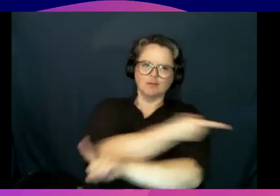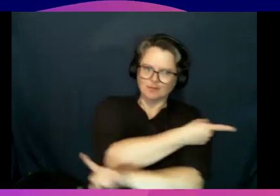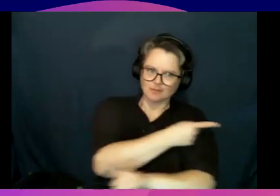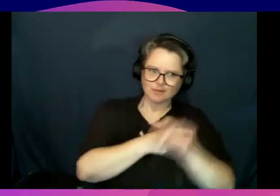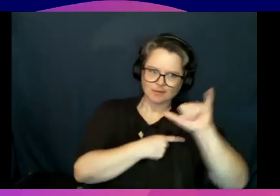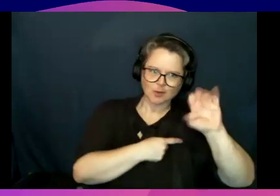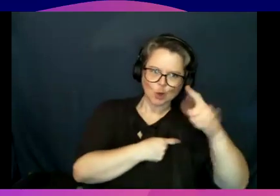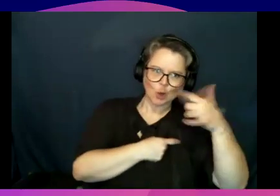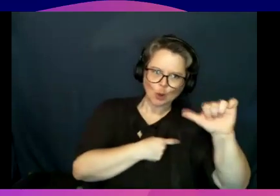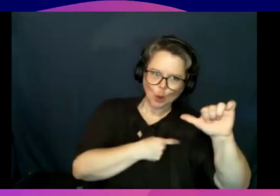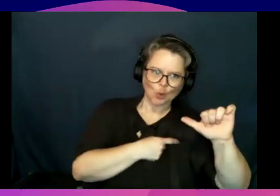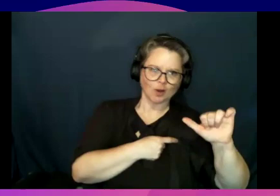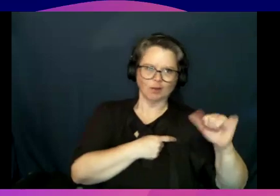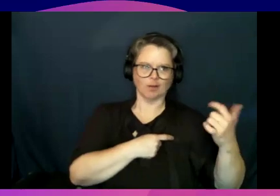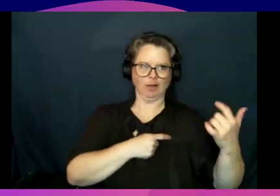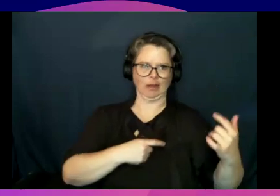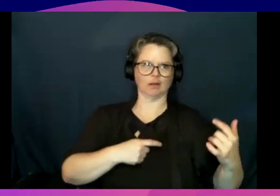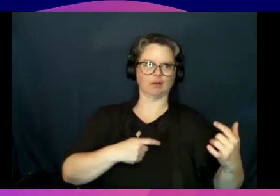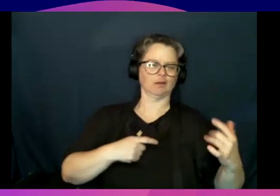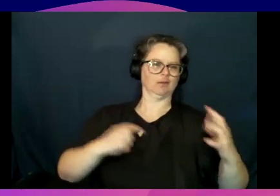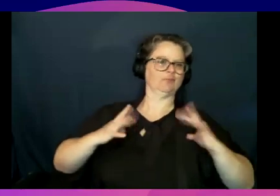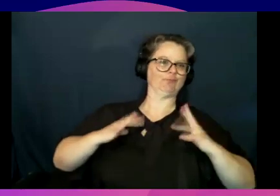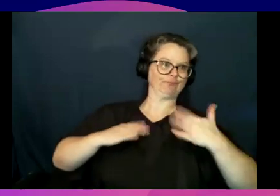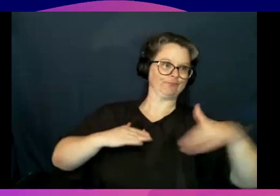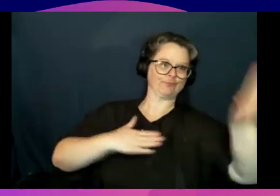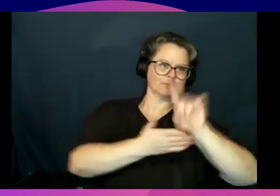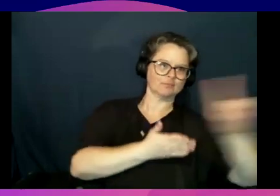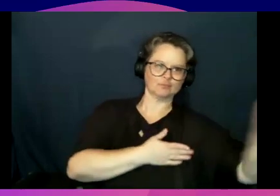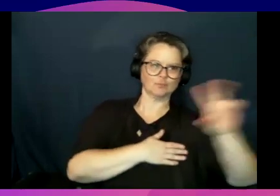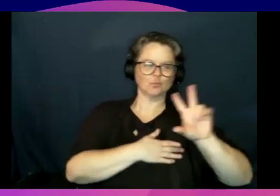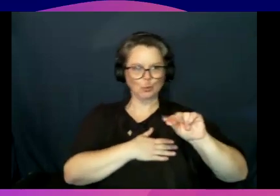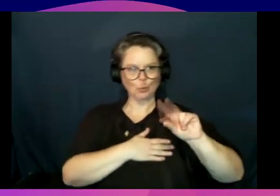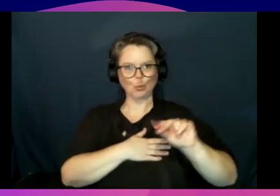of you nodding, so feel free. I'd like to respond.